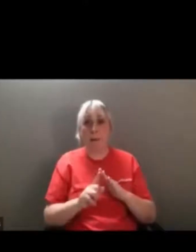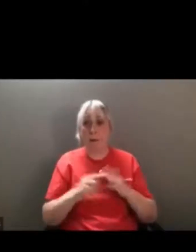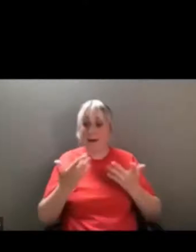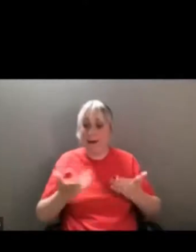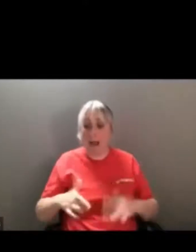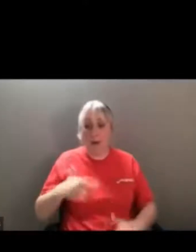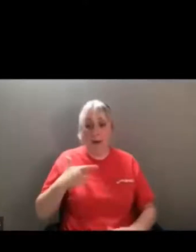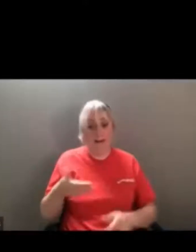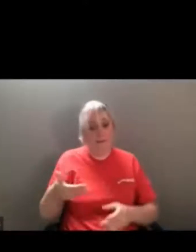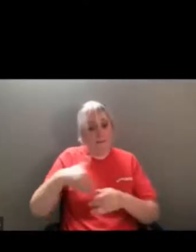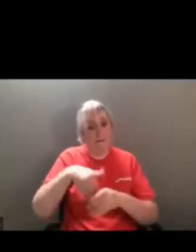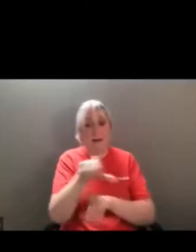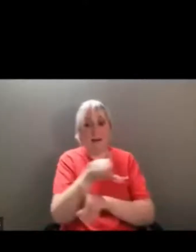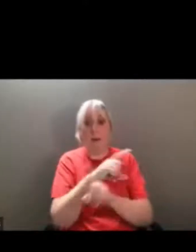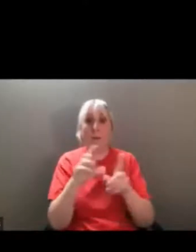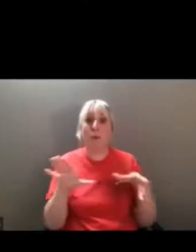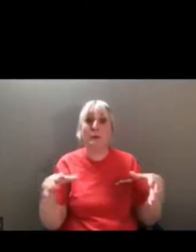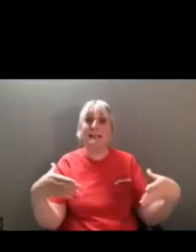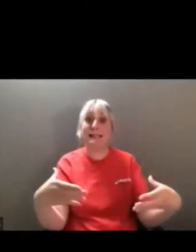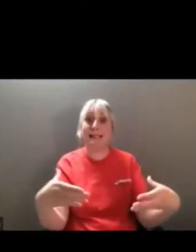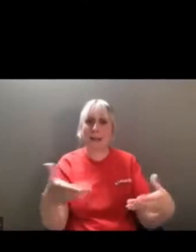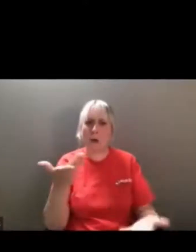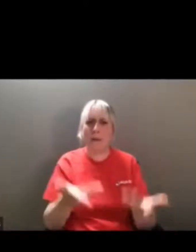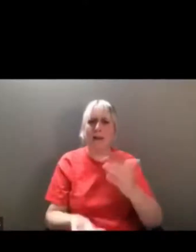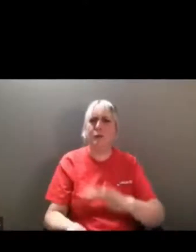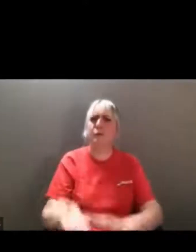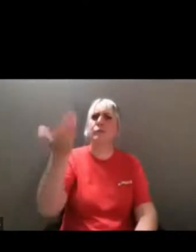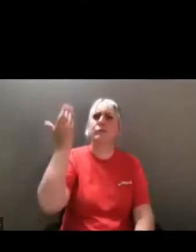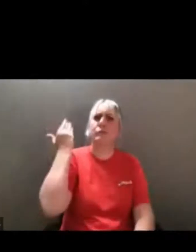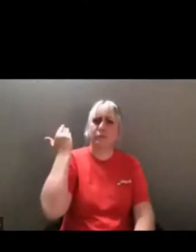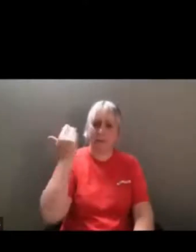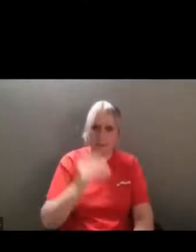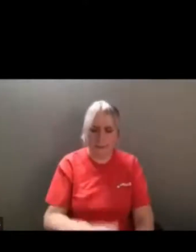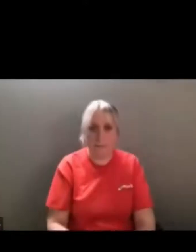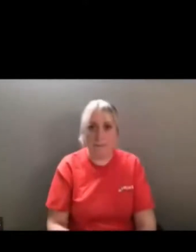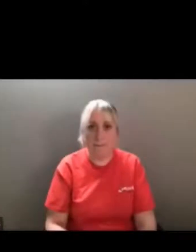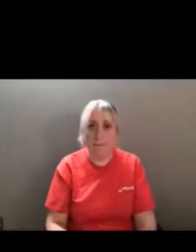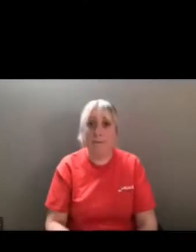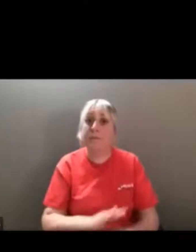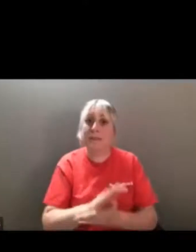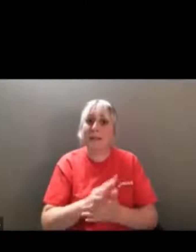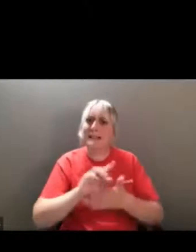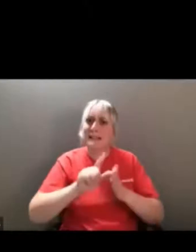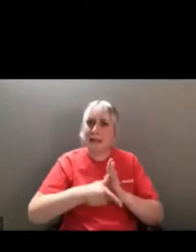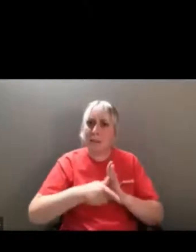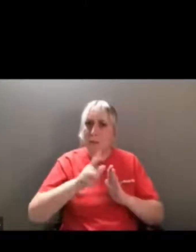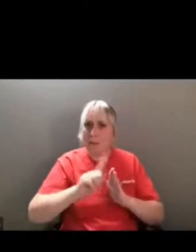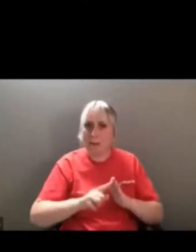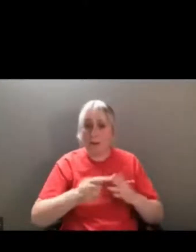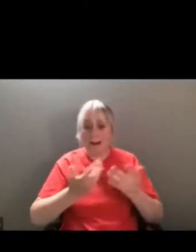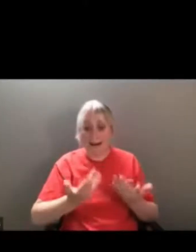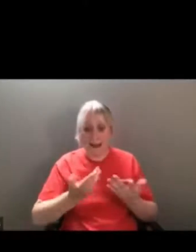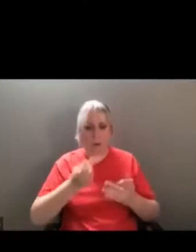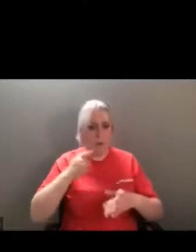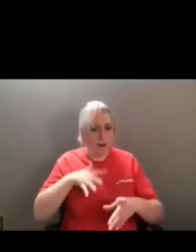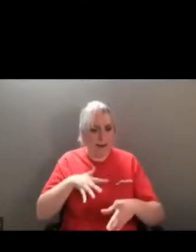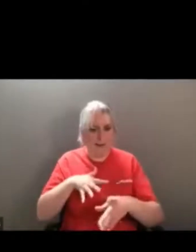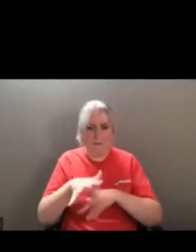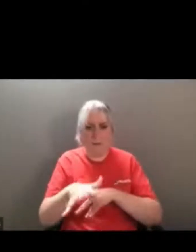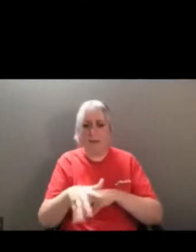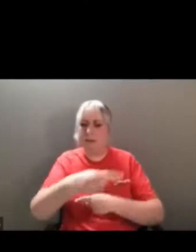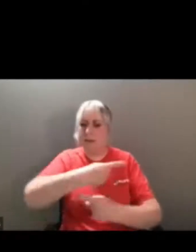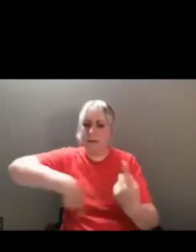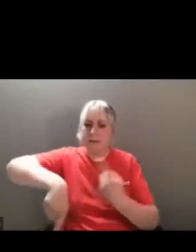than in previous generations. As a result, the way we are treated has more of an impact on the wider working